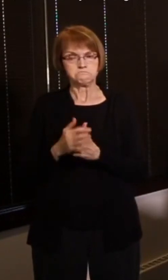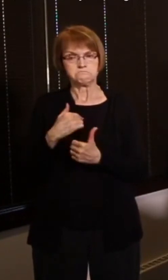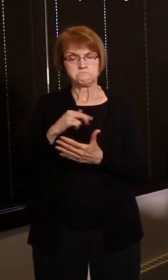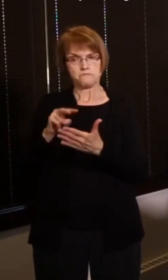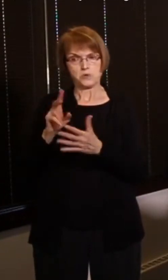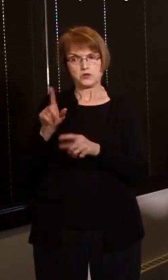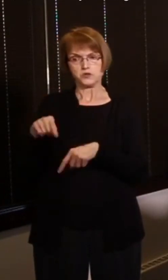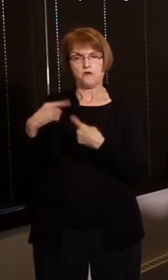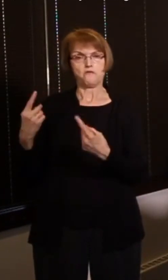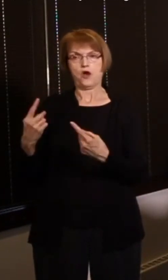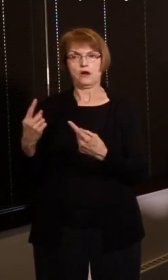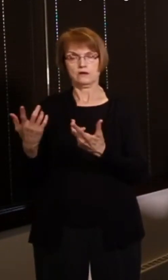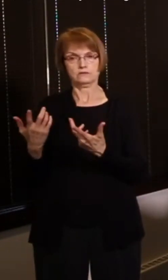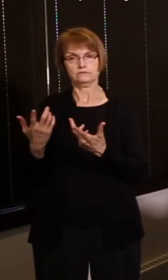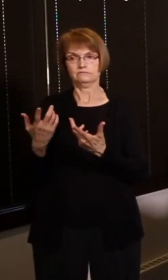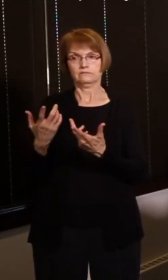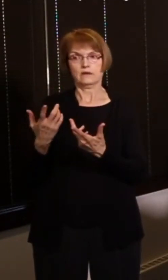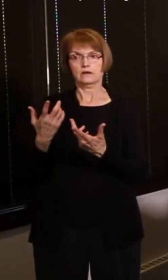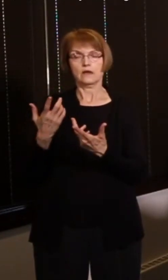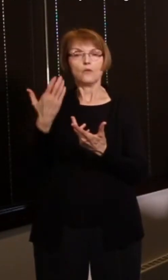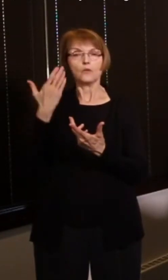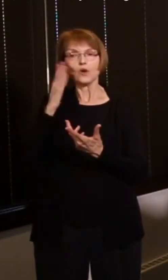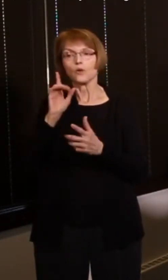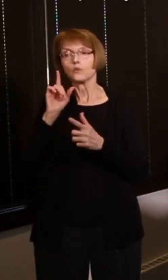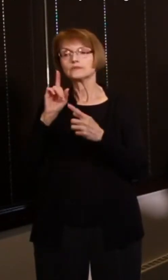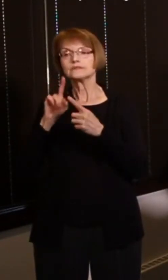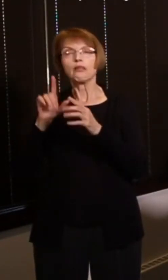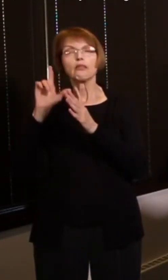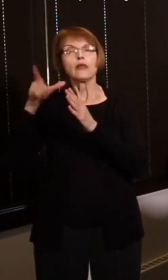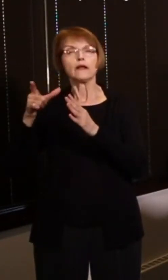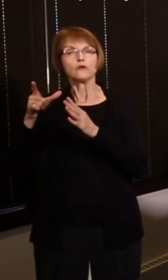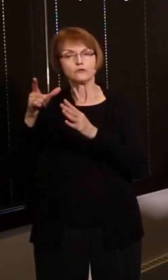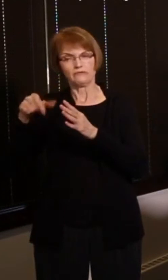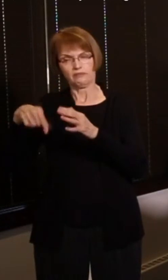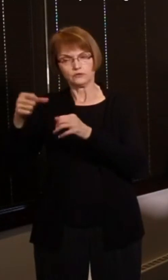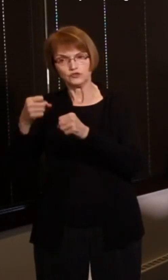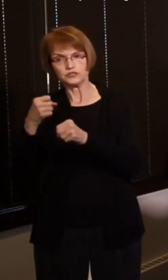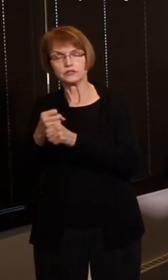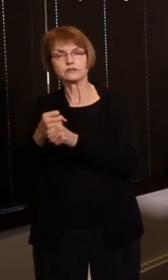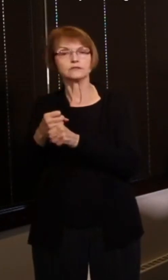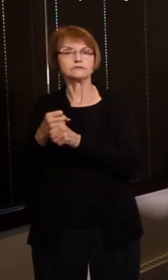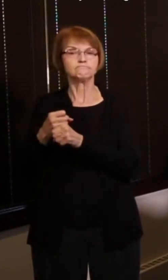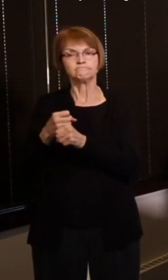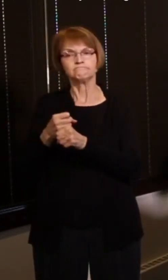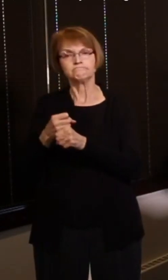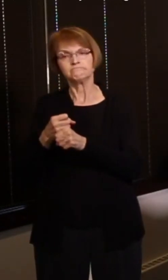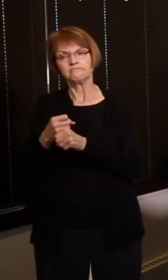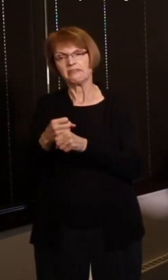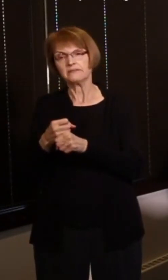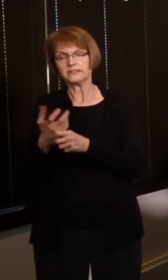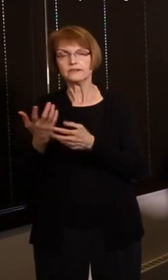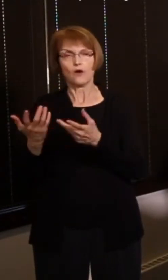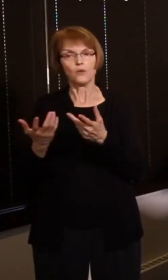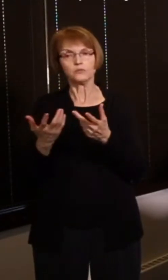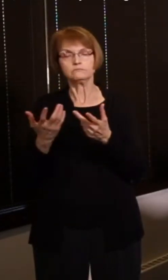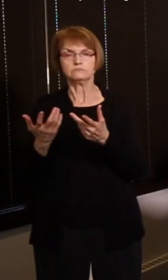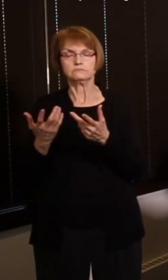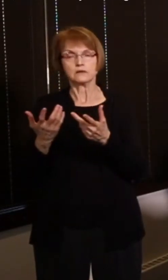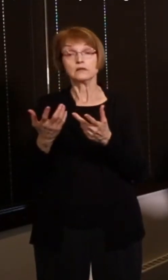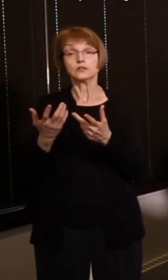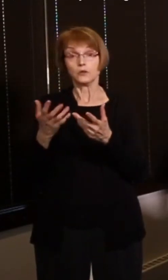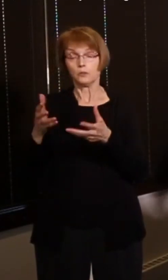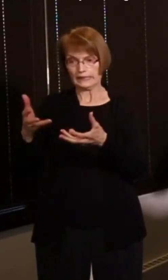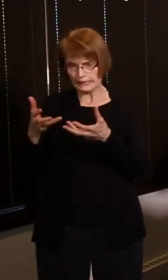most likely not going to have the data until later on this year, so the second half of this year. And then, of course, it's analyzing the